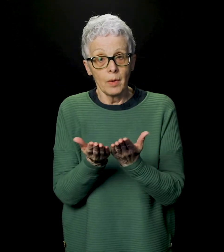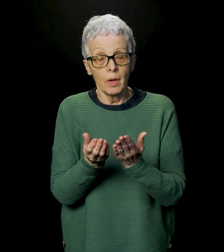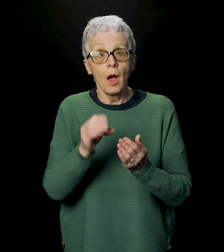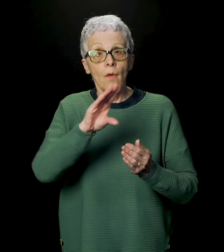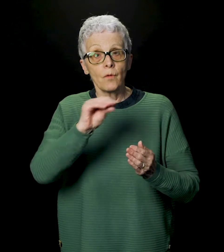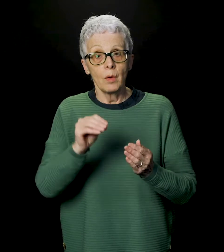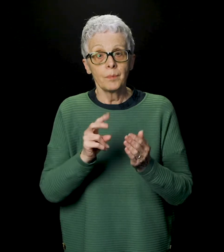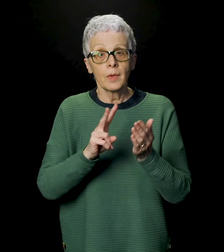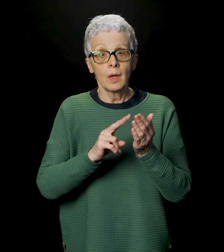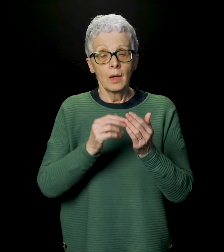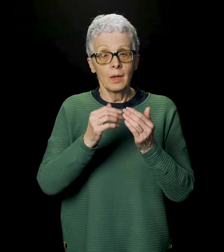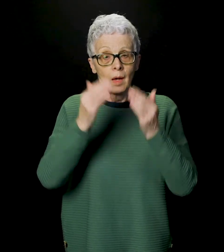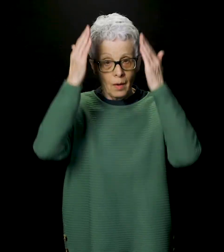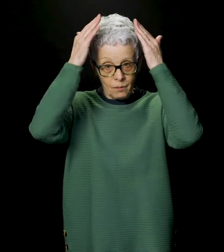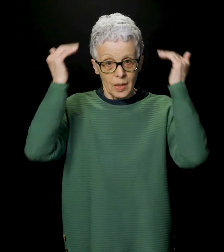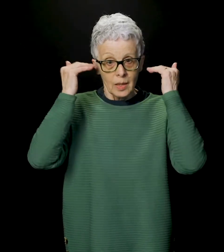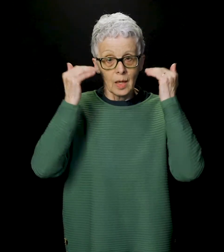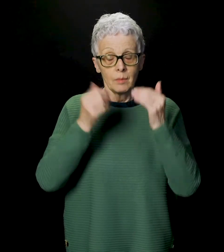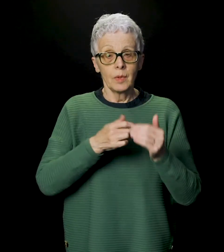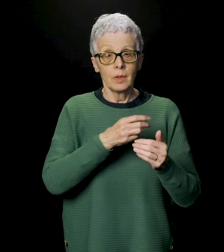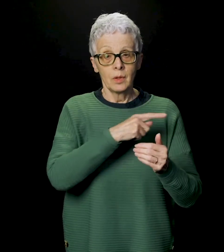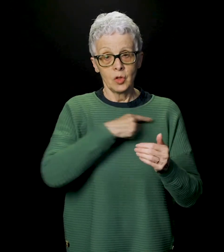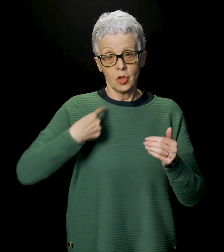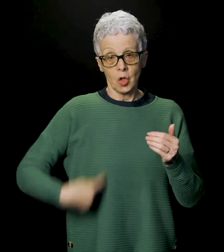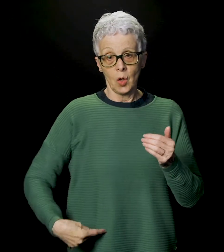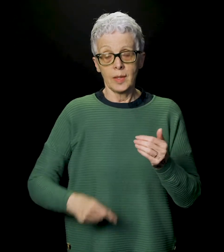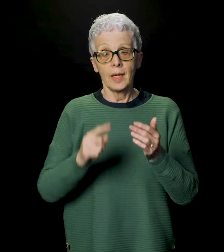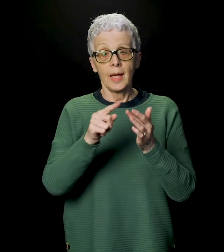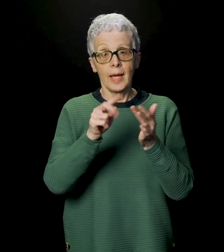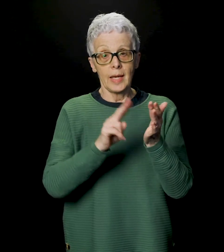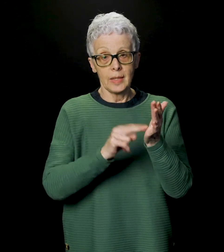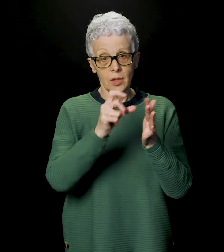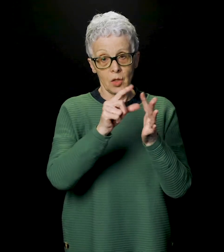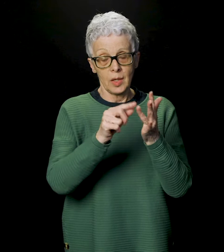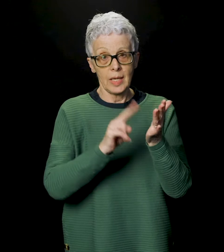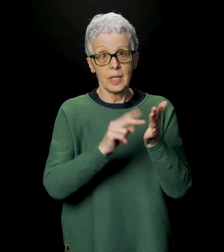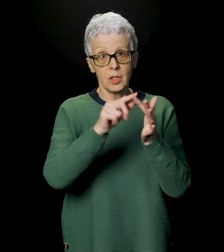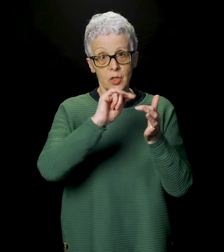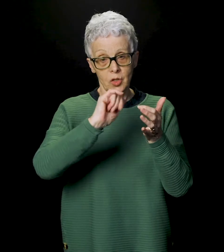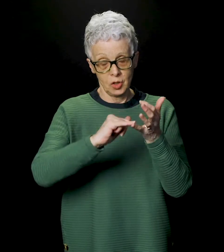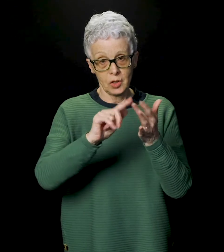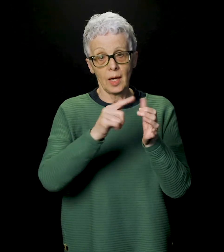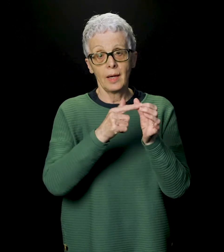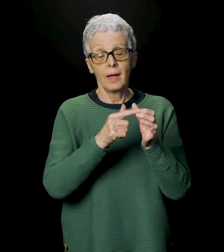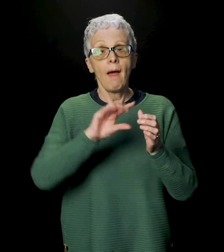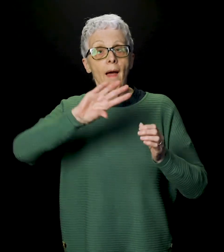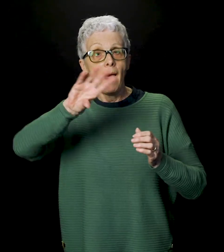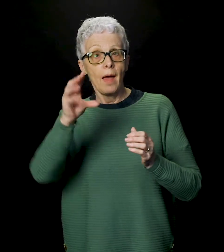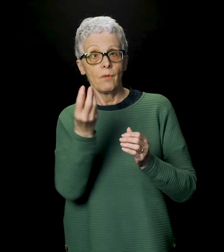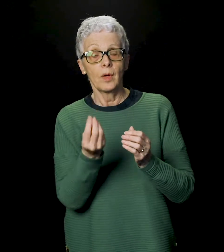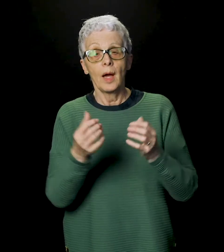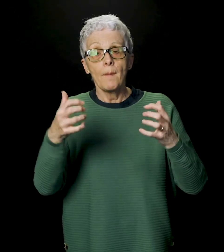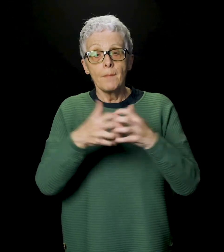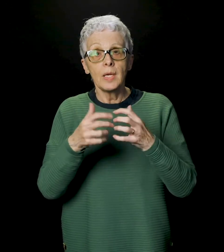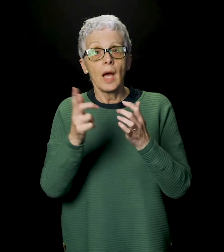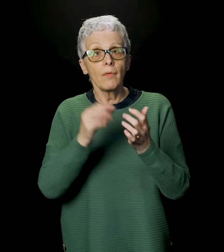from Vietnam, China, Indonesia, different parts of Africa, and many other countries that are